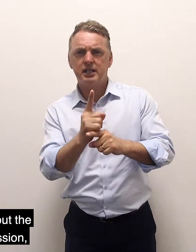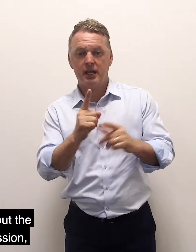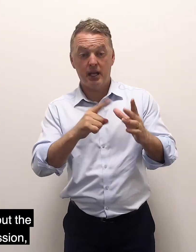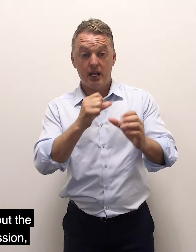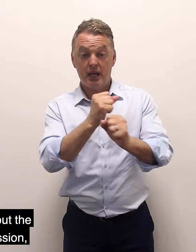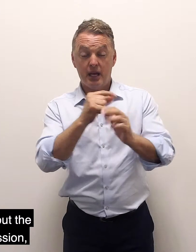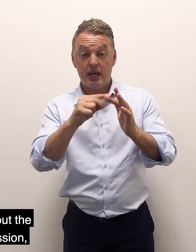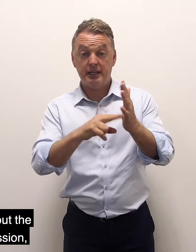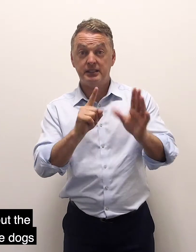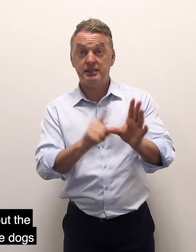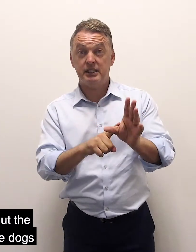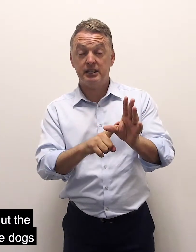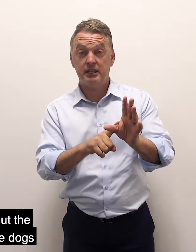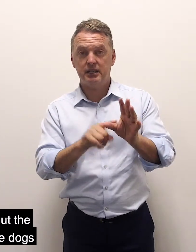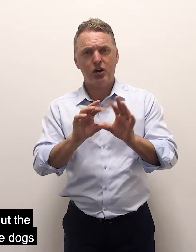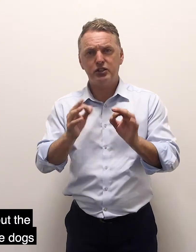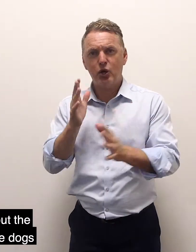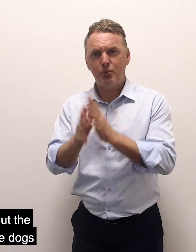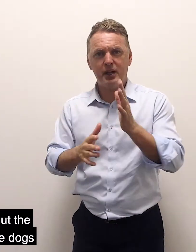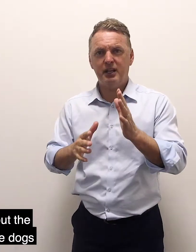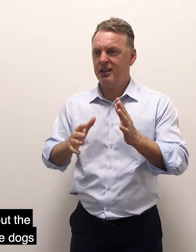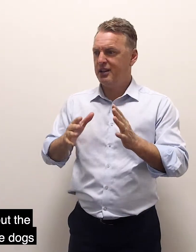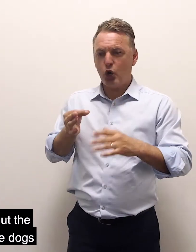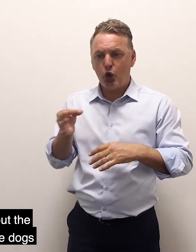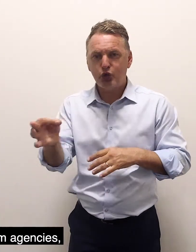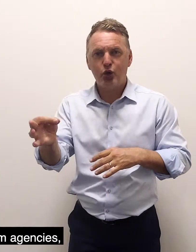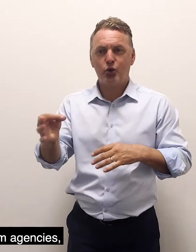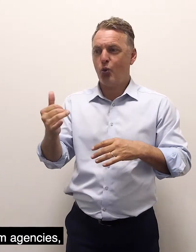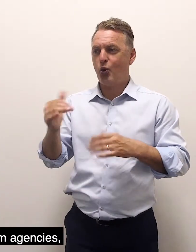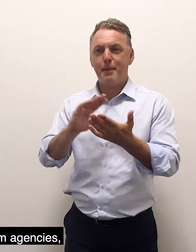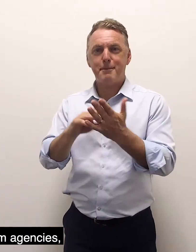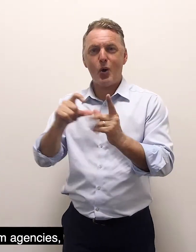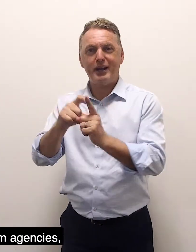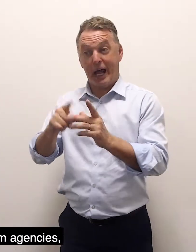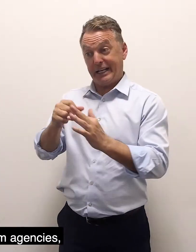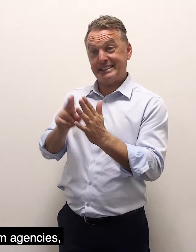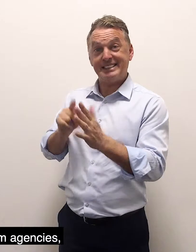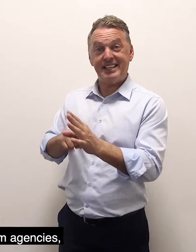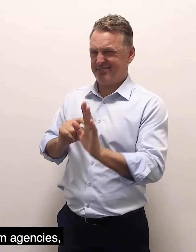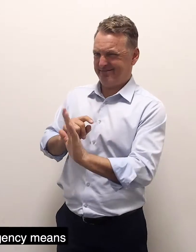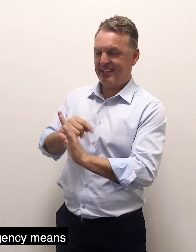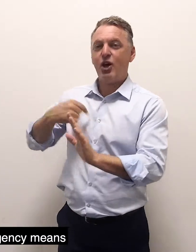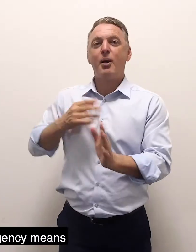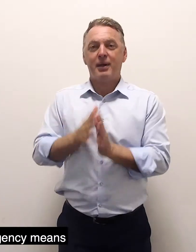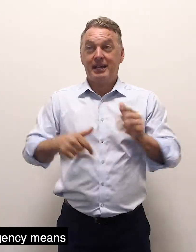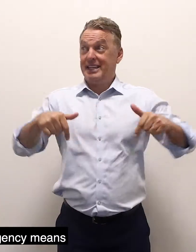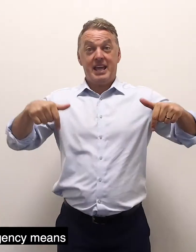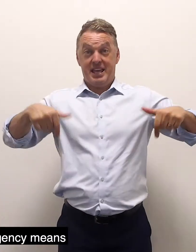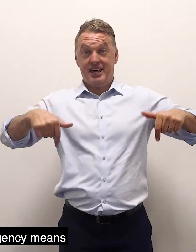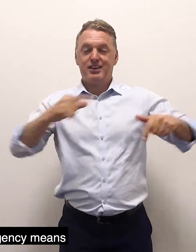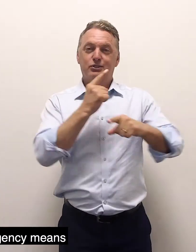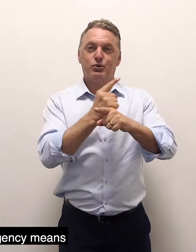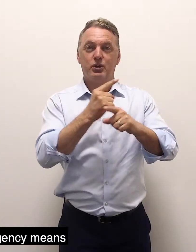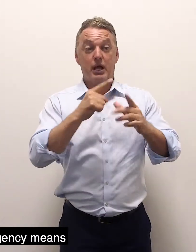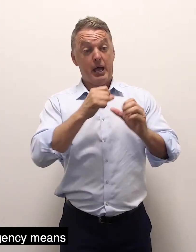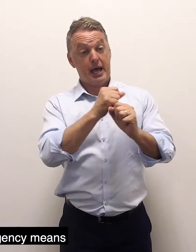agency in this session, I'm not talking about the agencies like Guide Dogs or Mind. People call them agencies, but in this context,